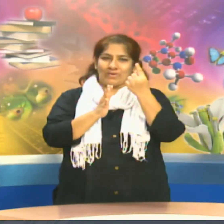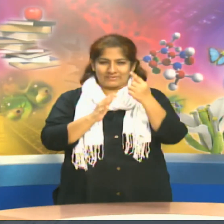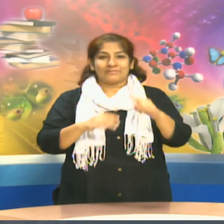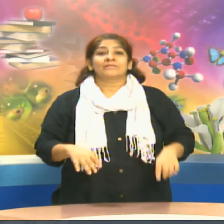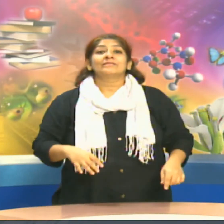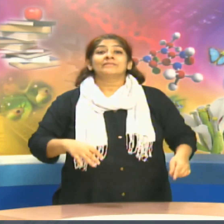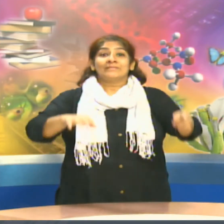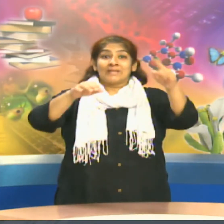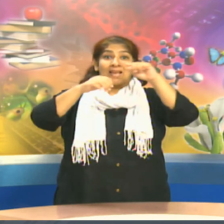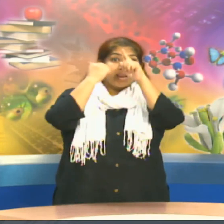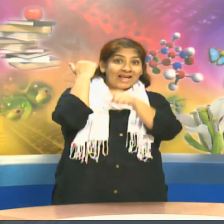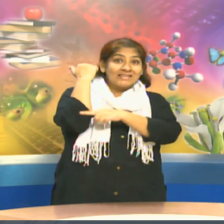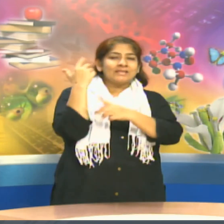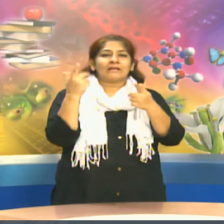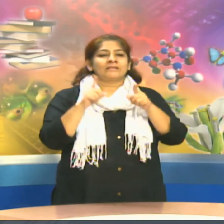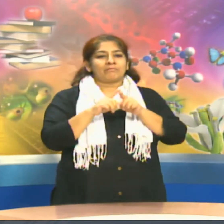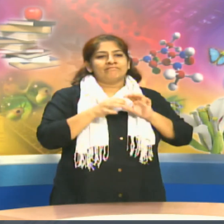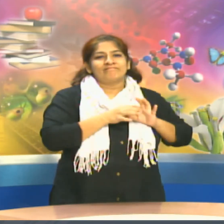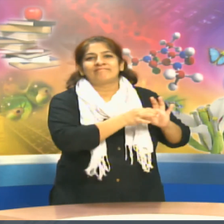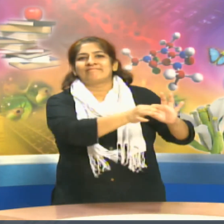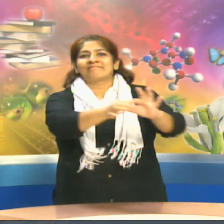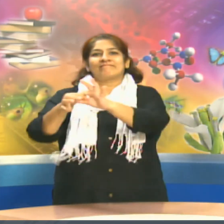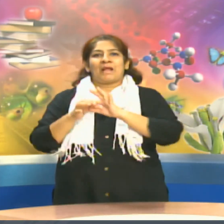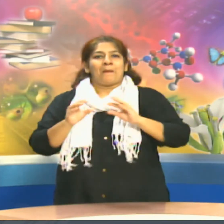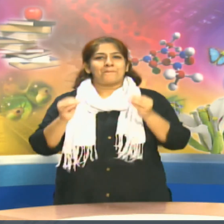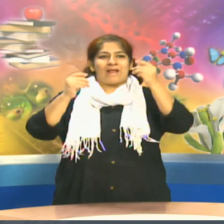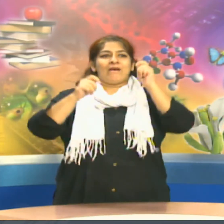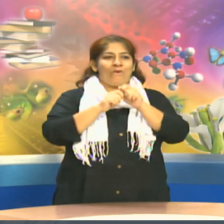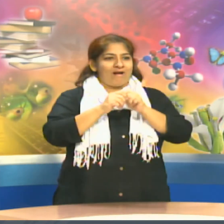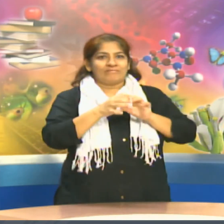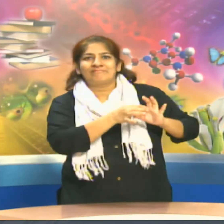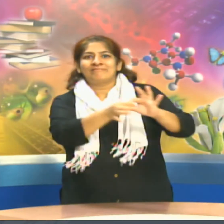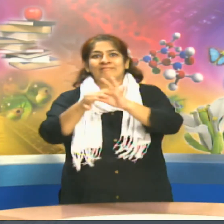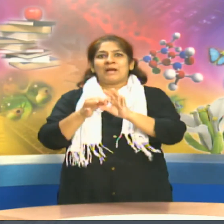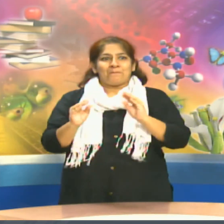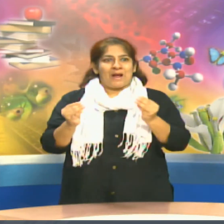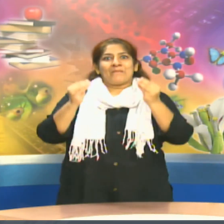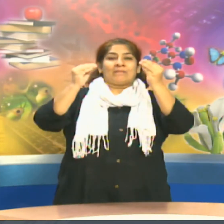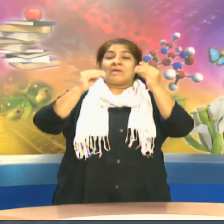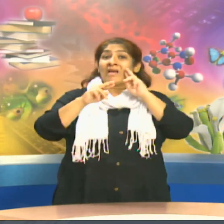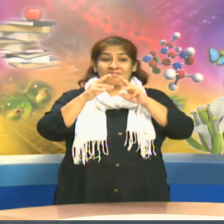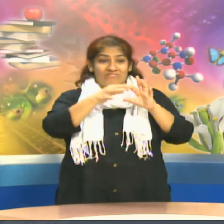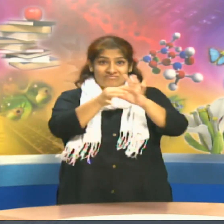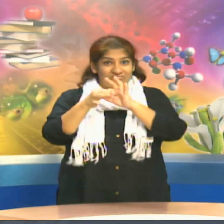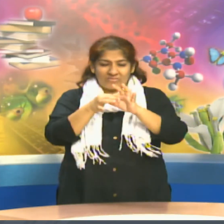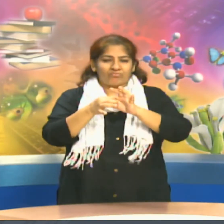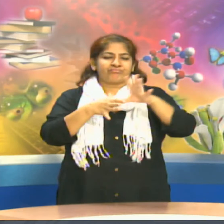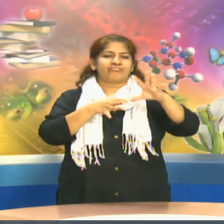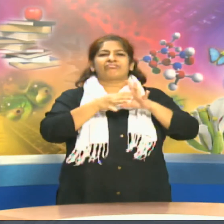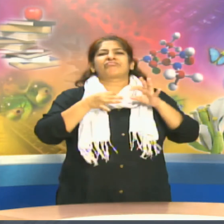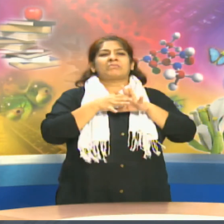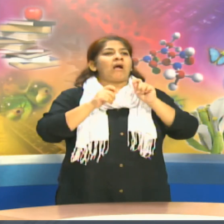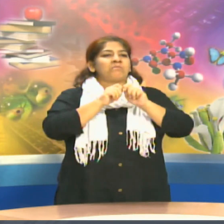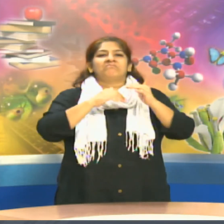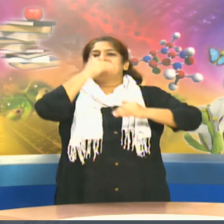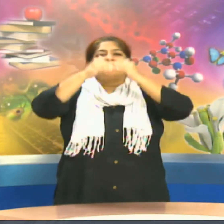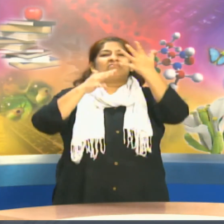the employees, people who are working with us. It facilitates the growth and